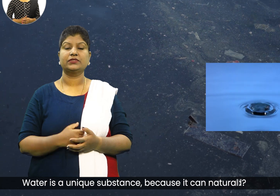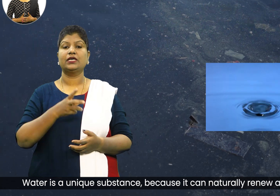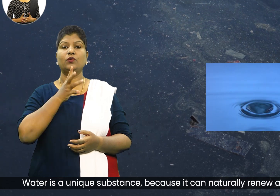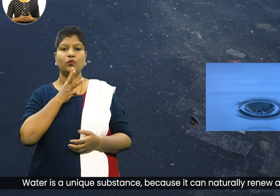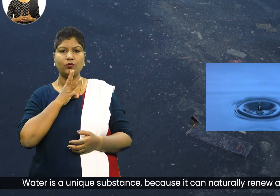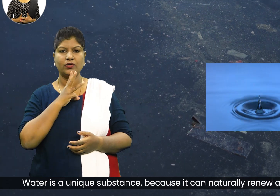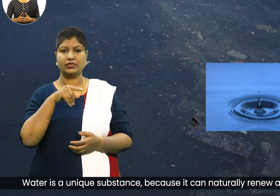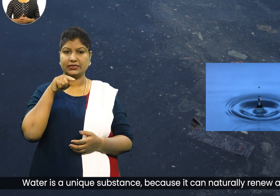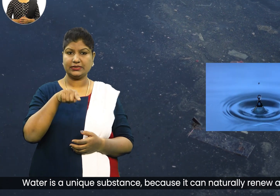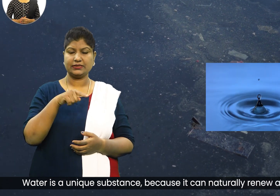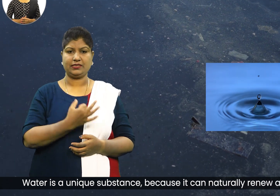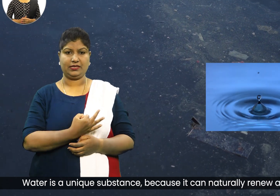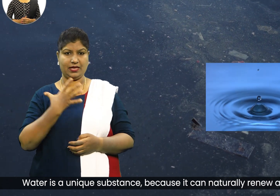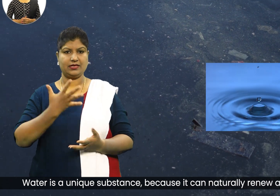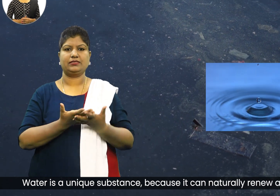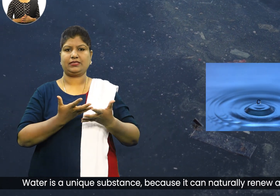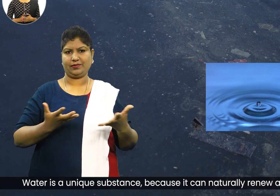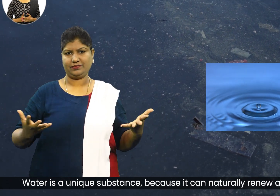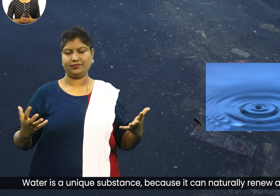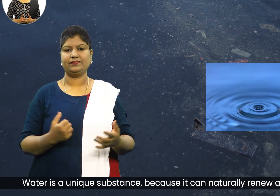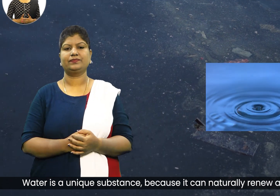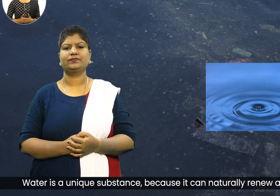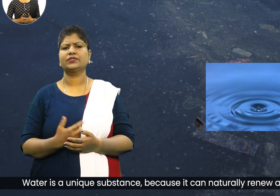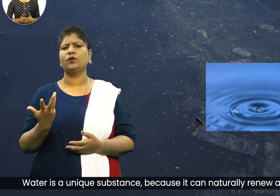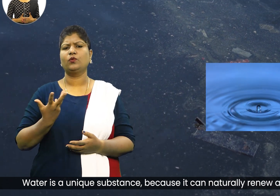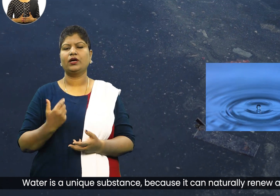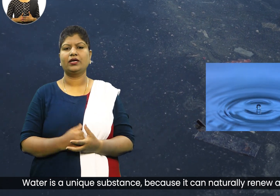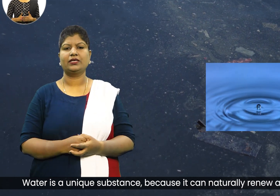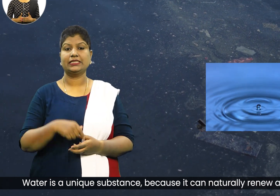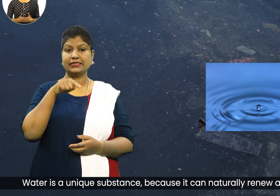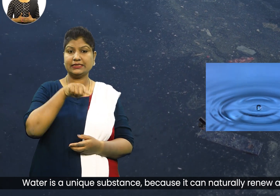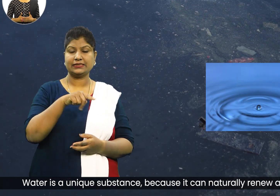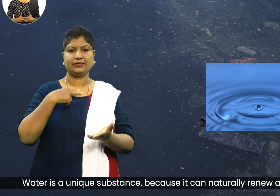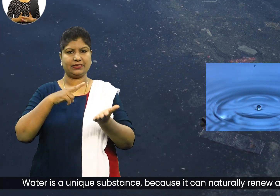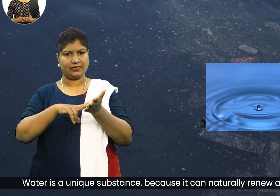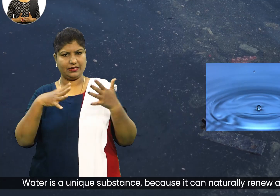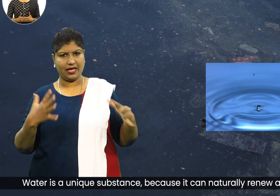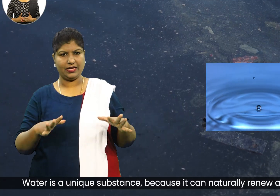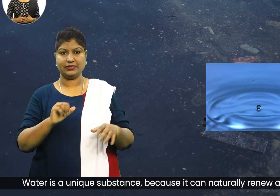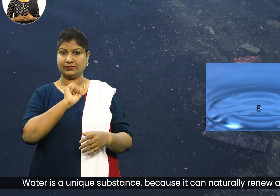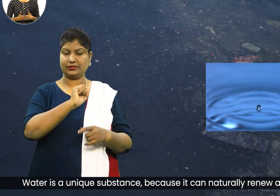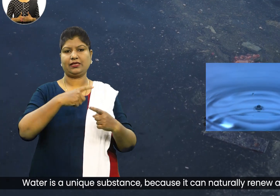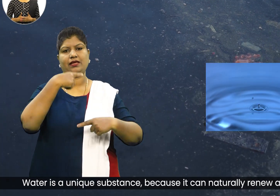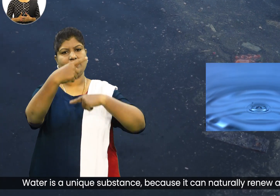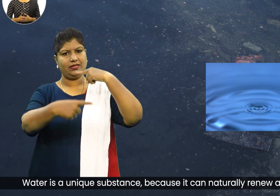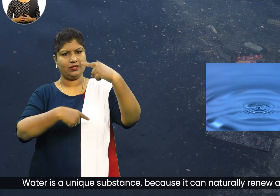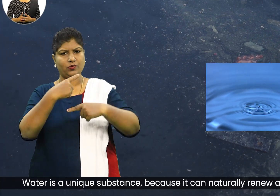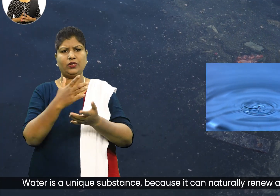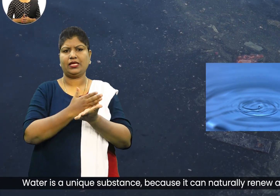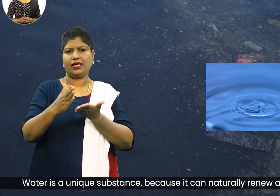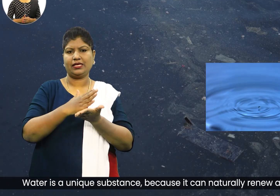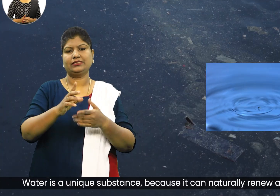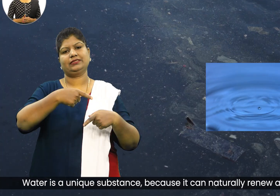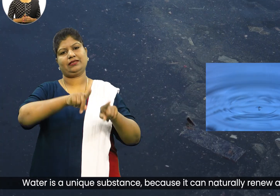Water is a unique substance because it can naturally renew and cleanse